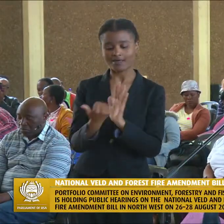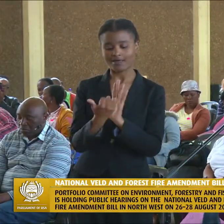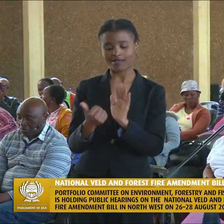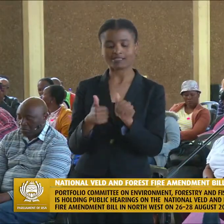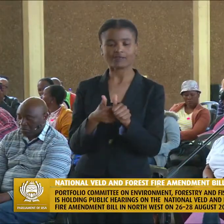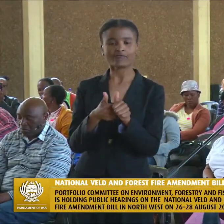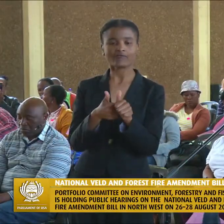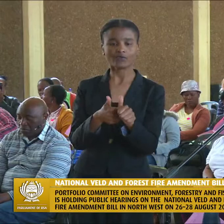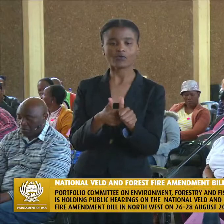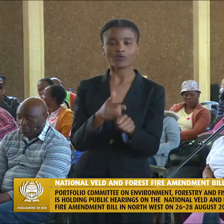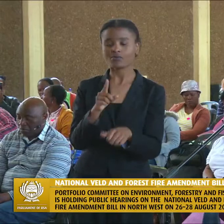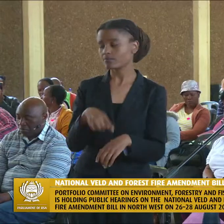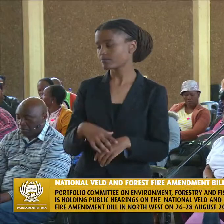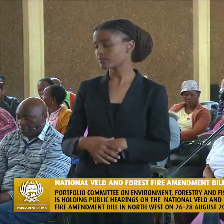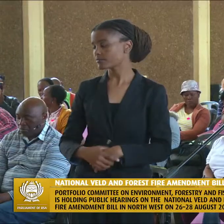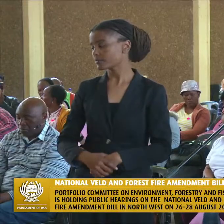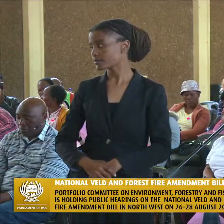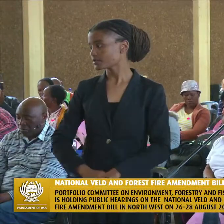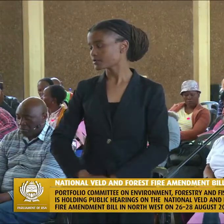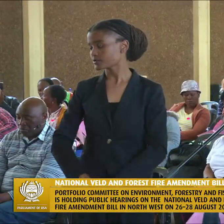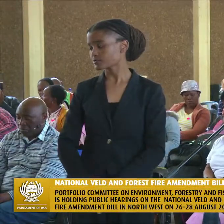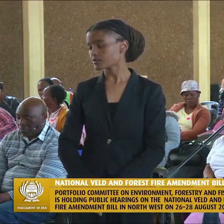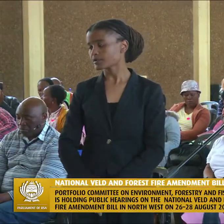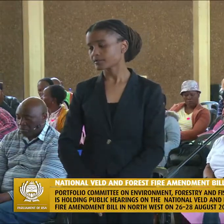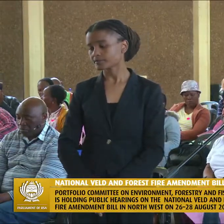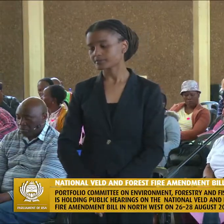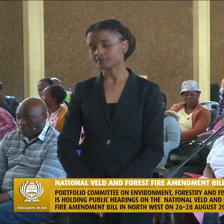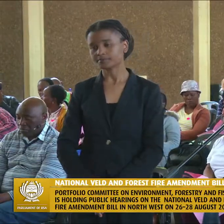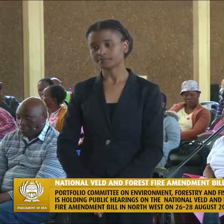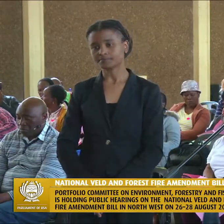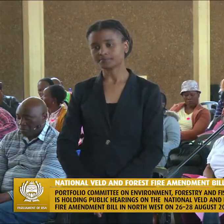that clause explains that